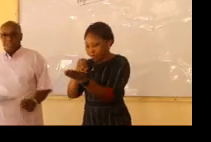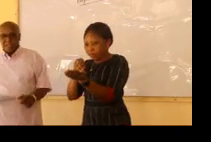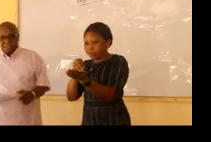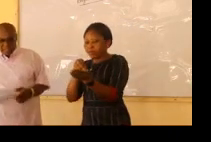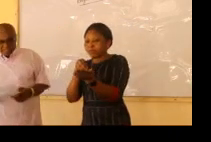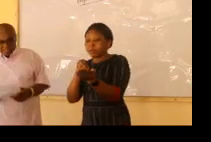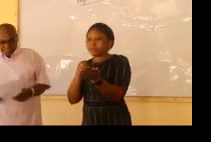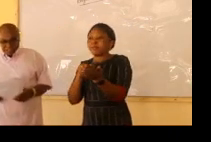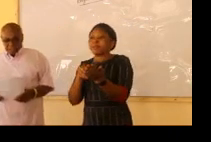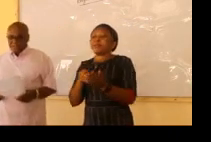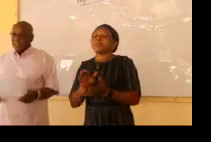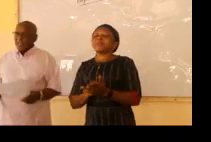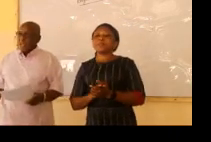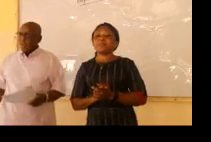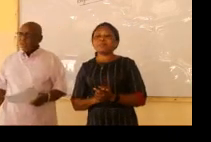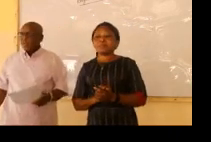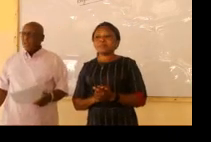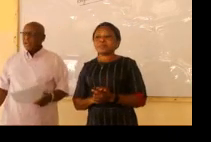correct.